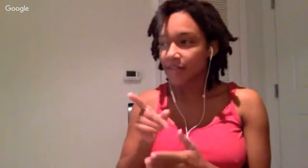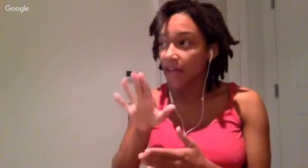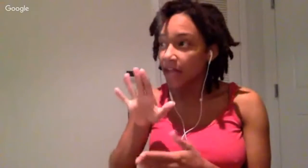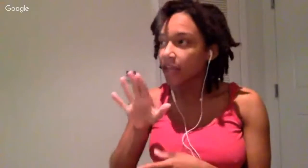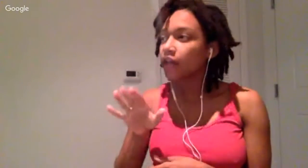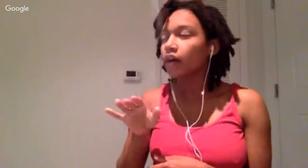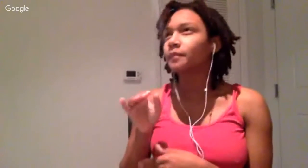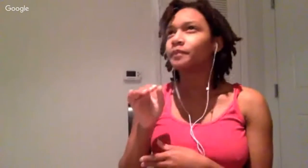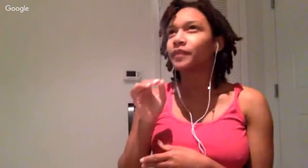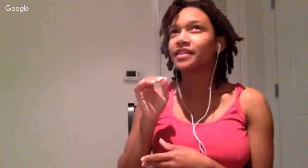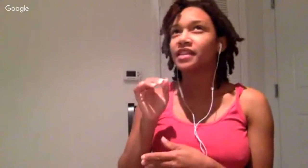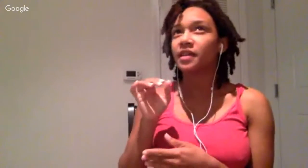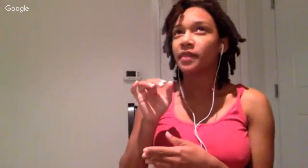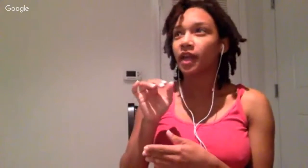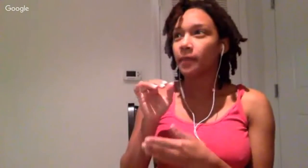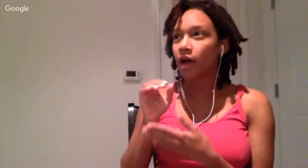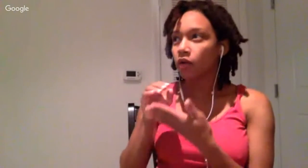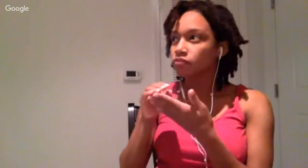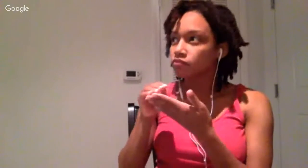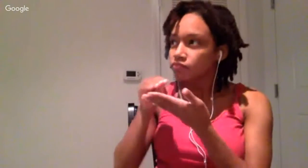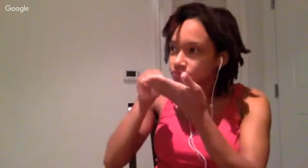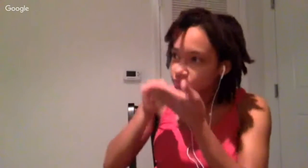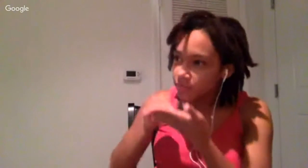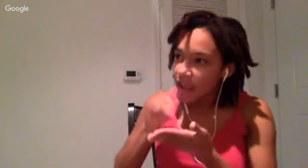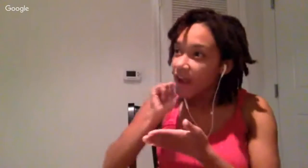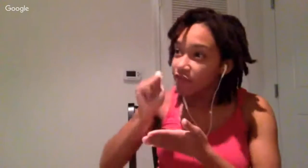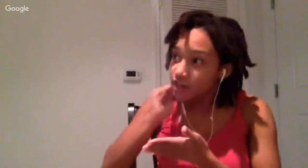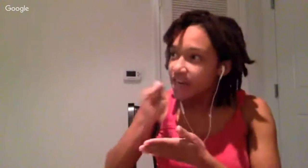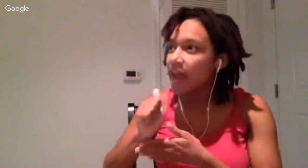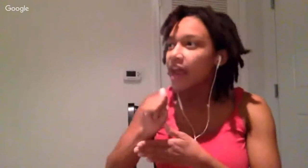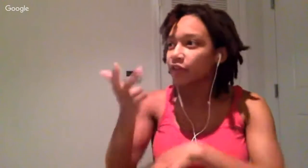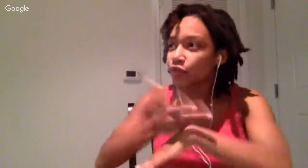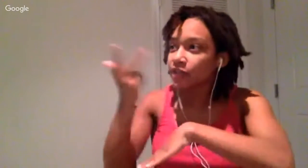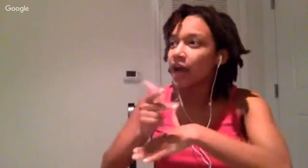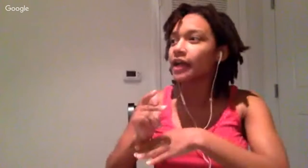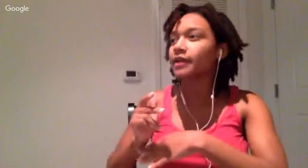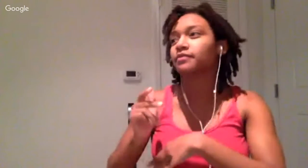like, I said something about every day, 3 times,